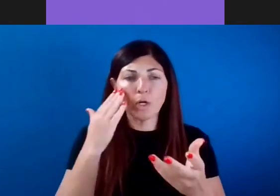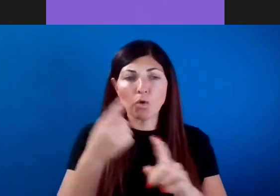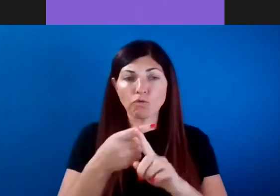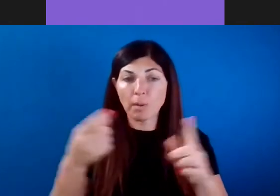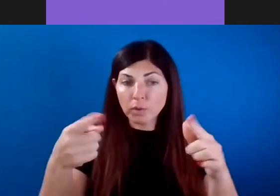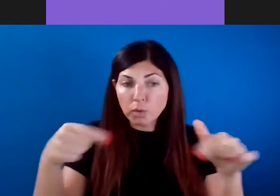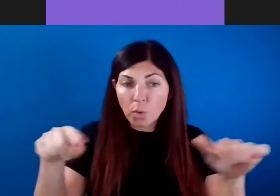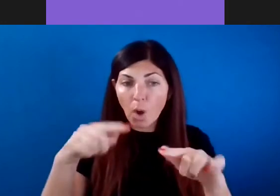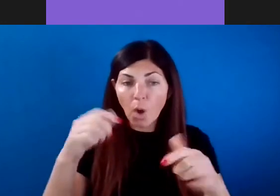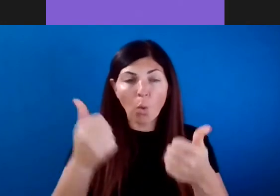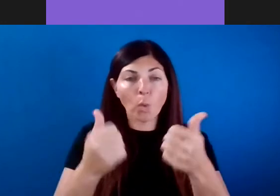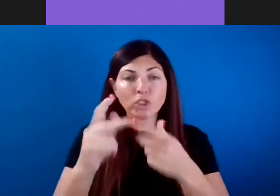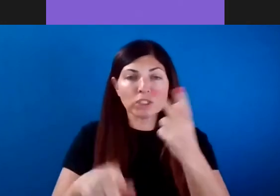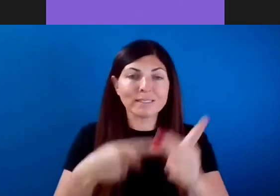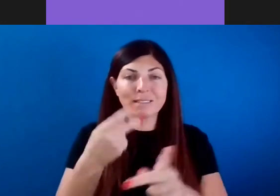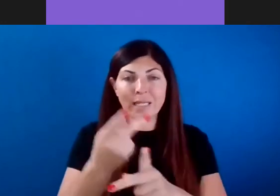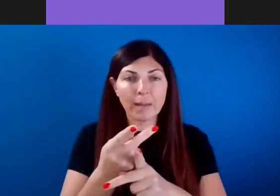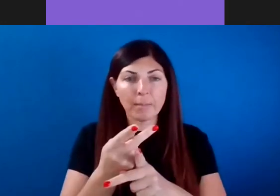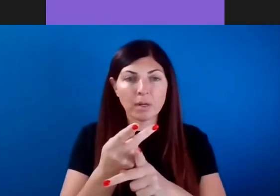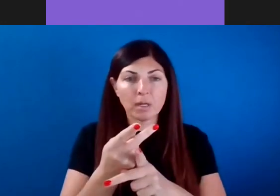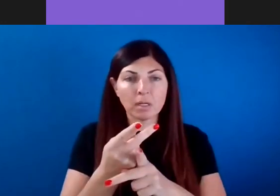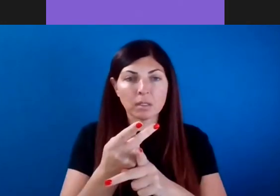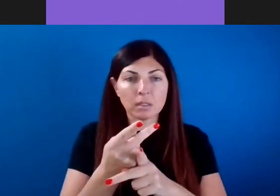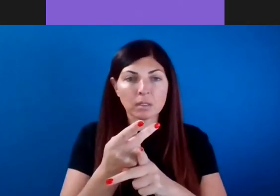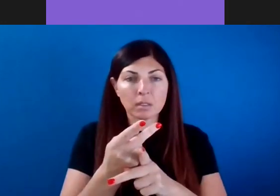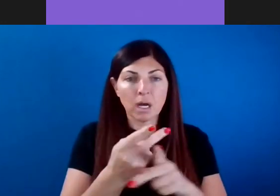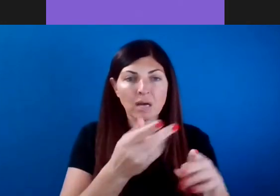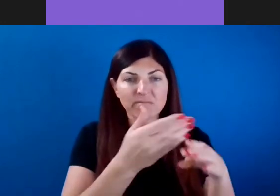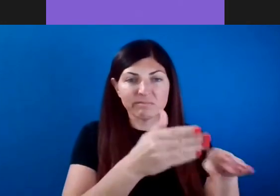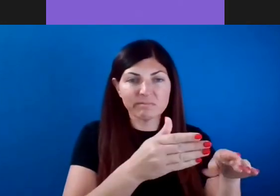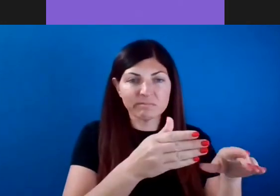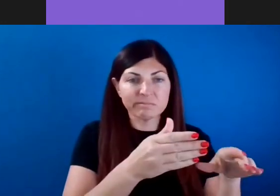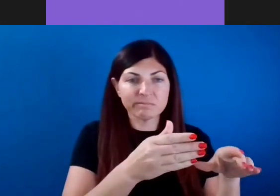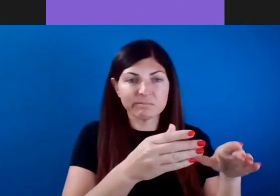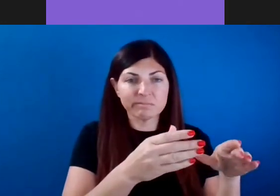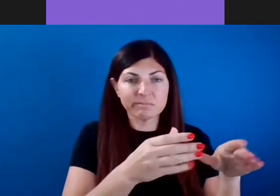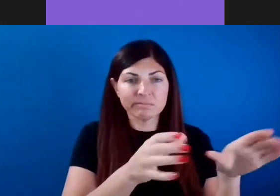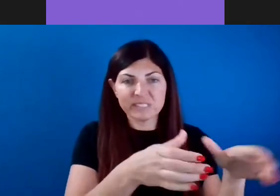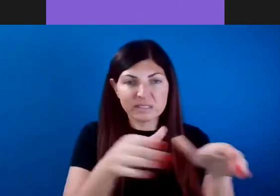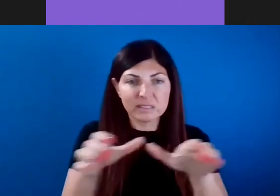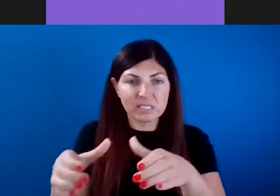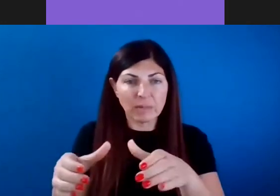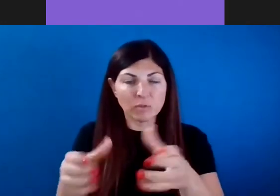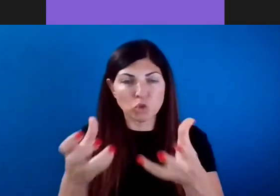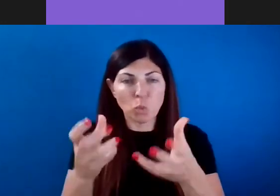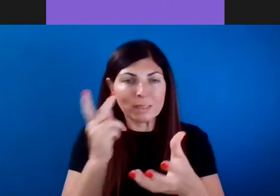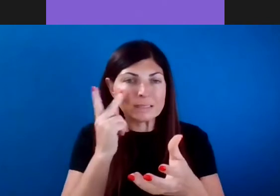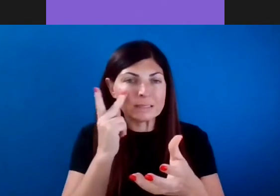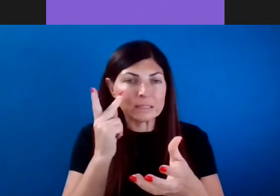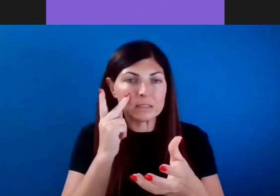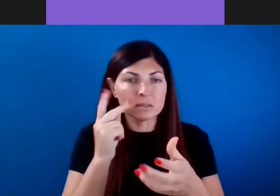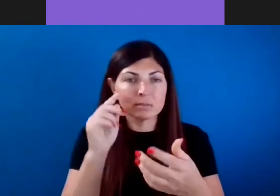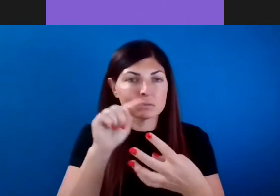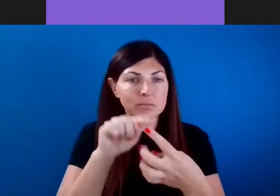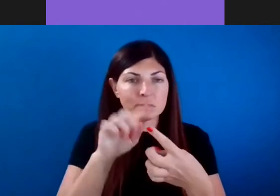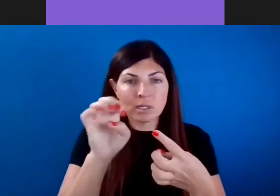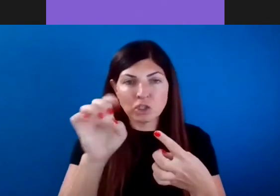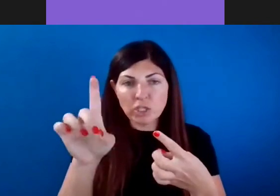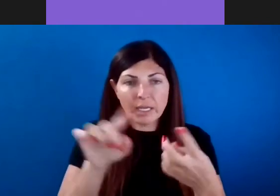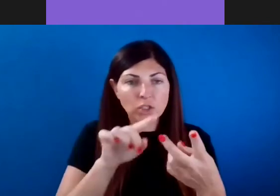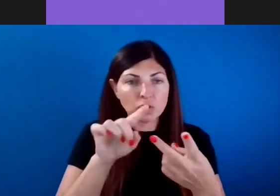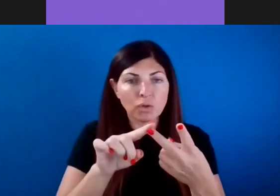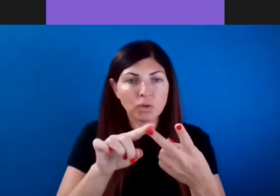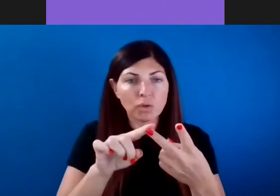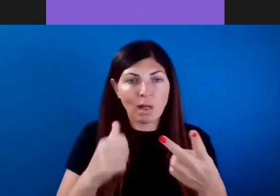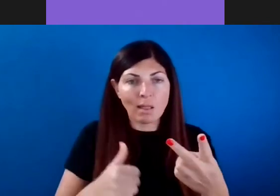which of these types of segments are you most interested in seeing? So that could be educational material on remote